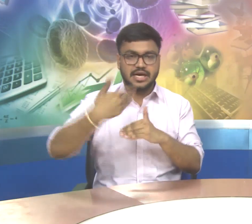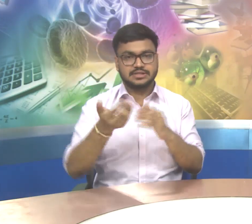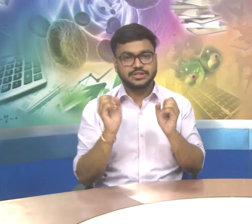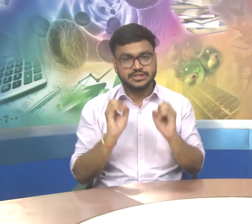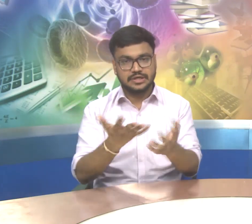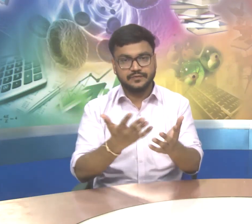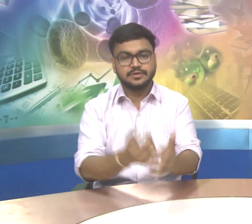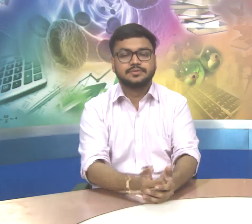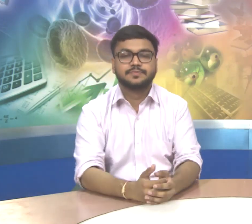lesson.